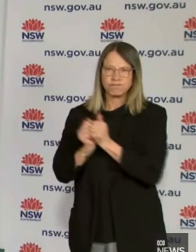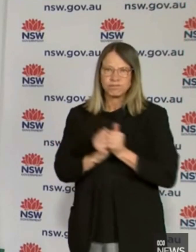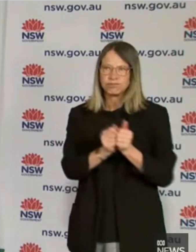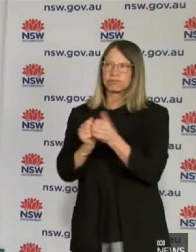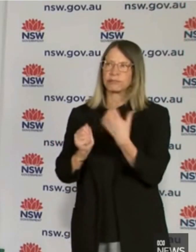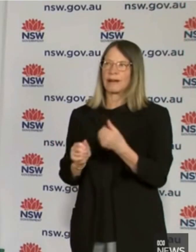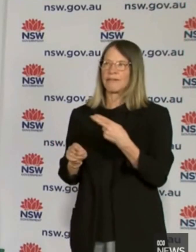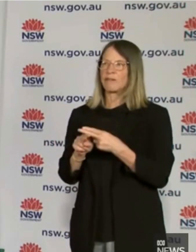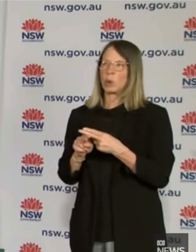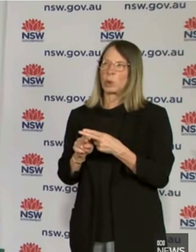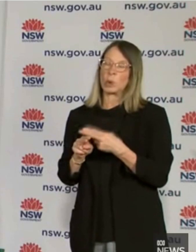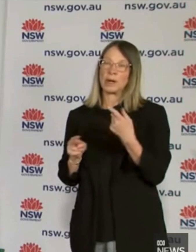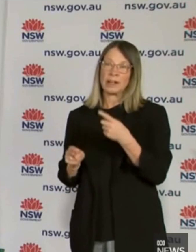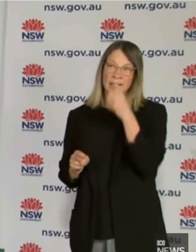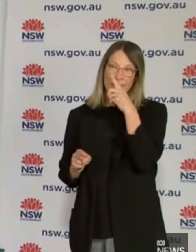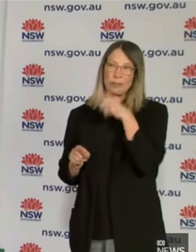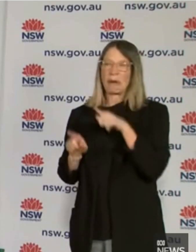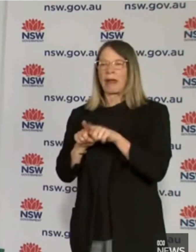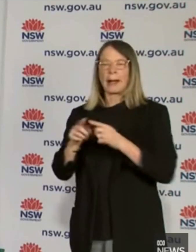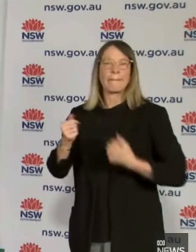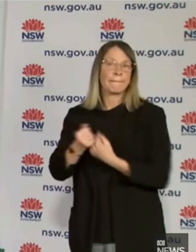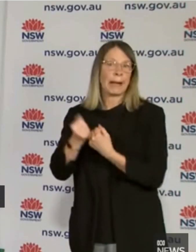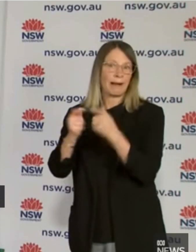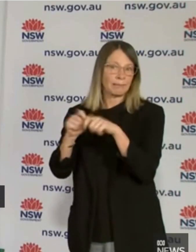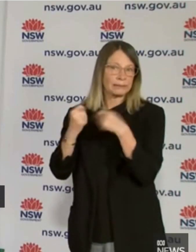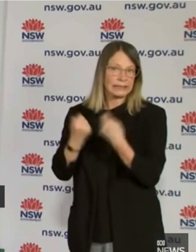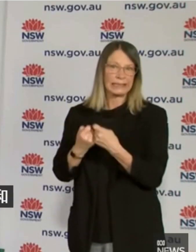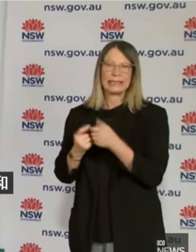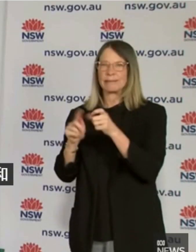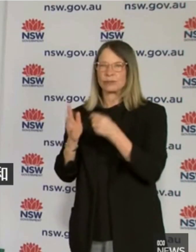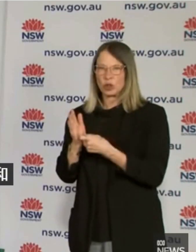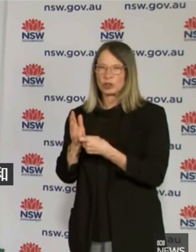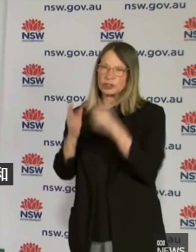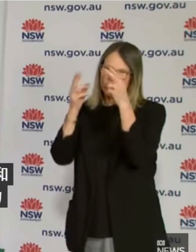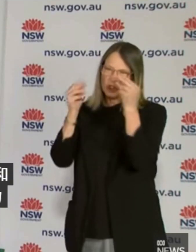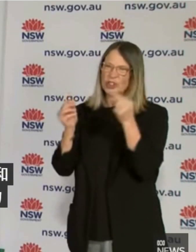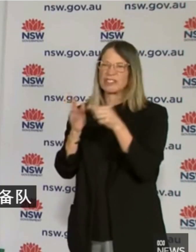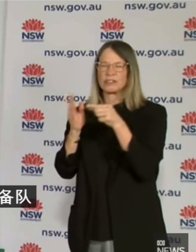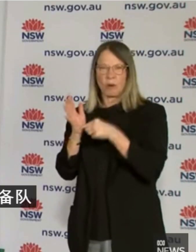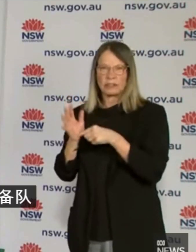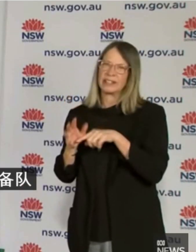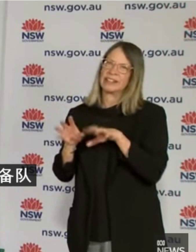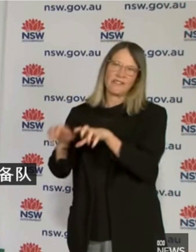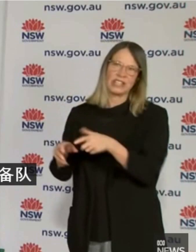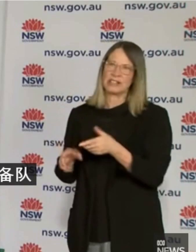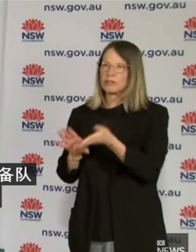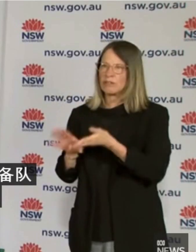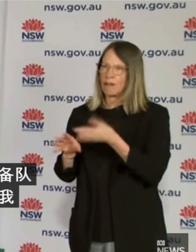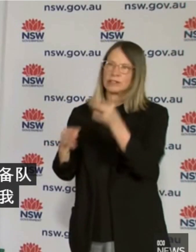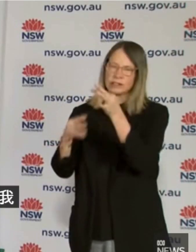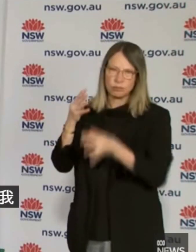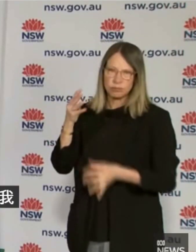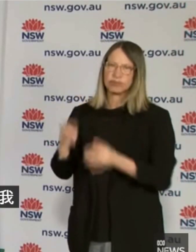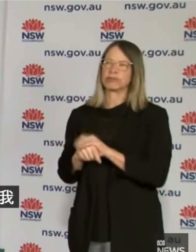effectively a reserve team of doctors, nurses and allied health staff to put themselves forward. And I think the number